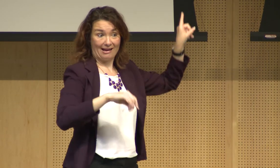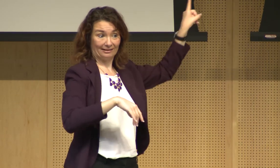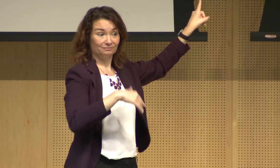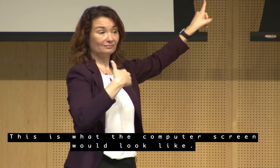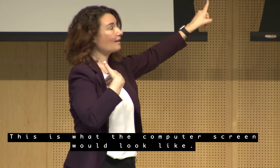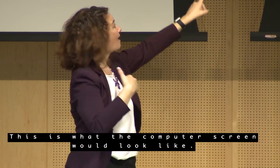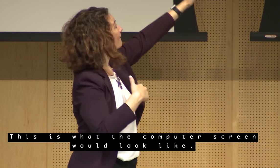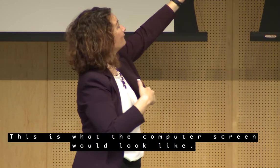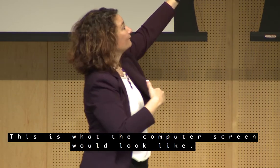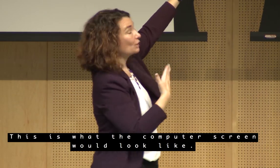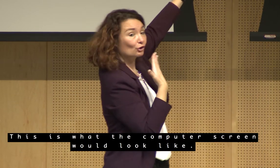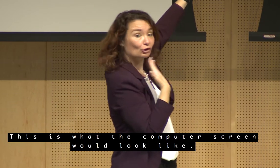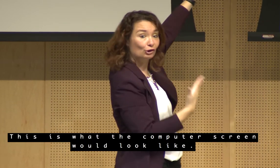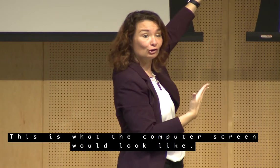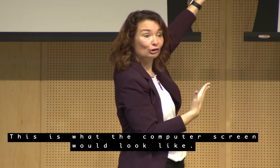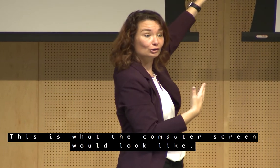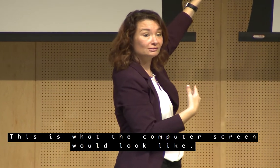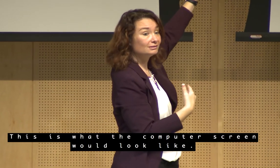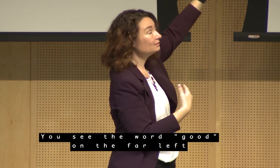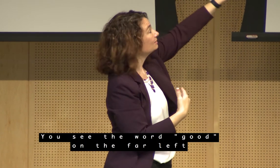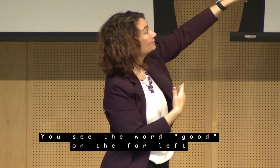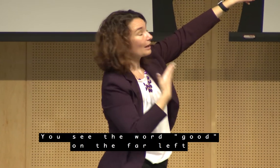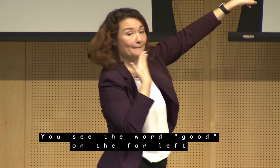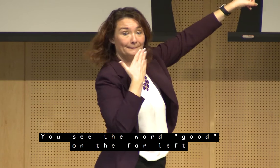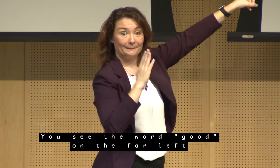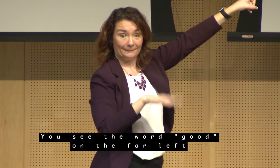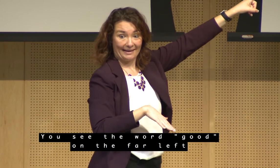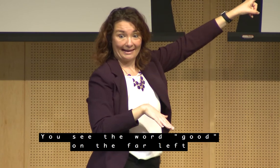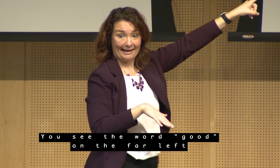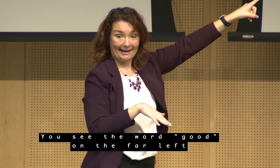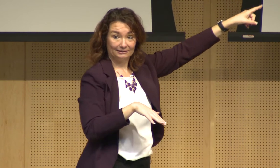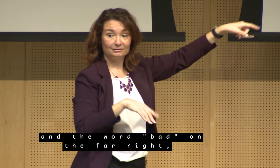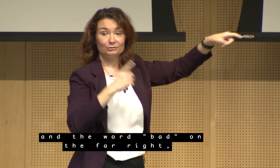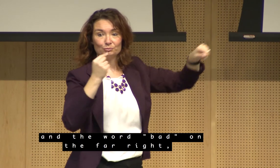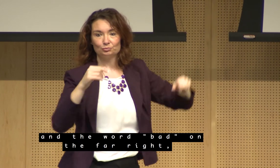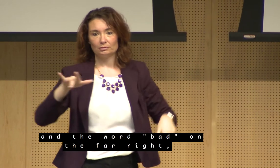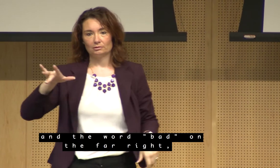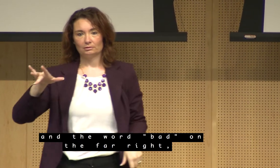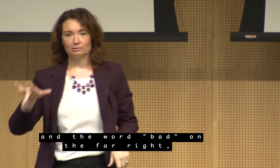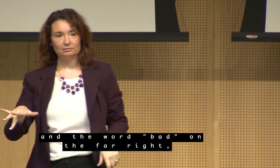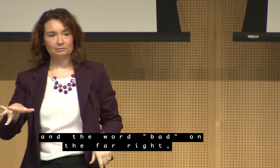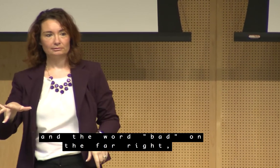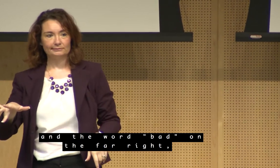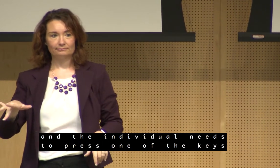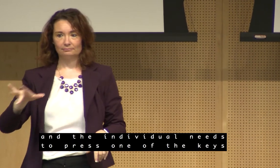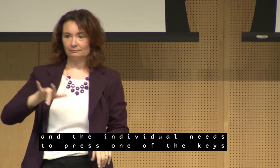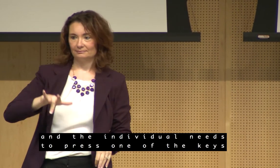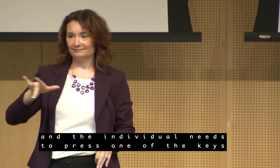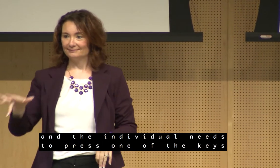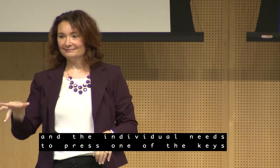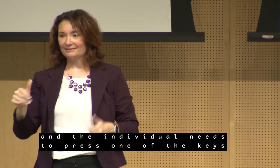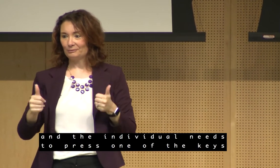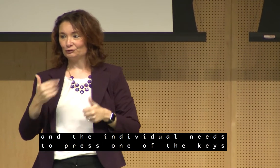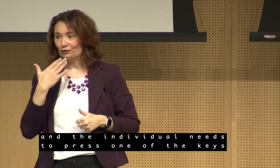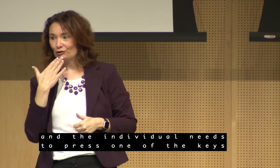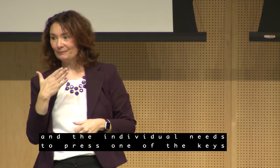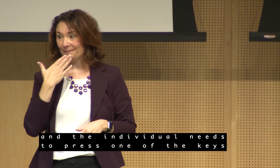This is what the computer screen would look like. You see the word good on the far left and the word bad on the far right. And the individual needs to